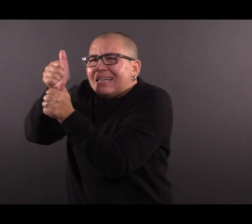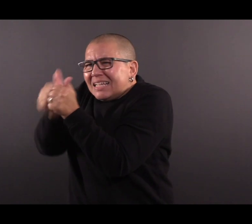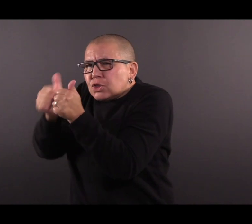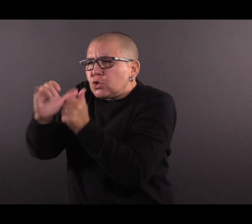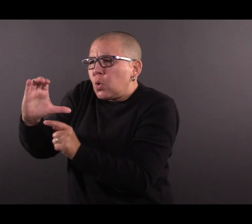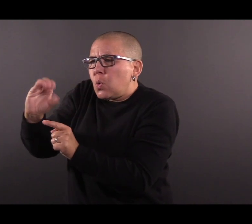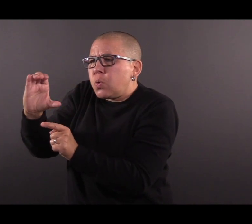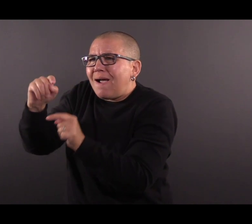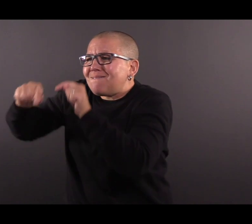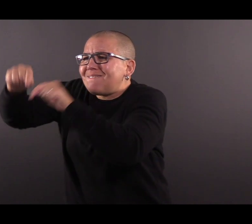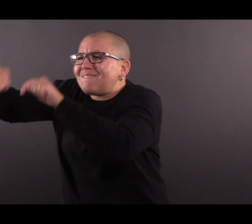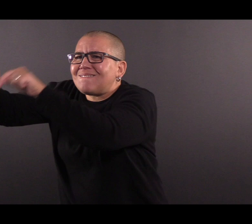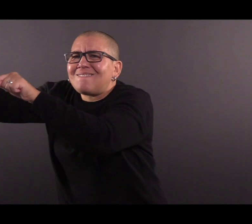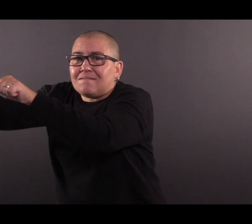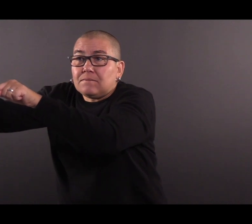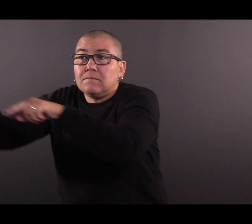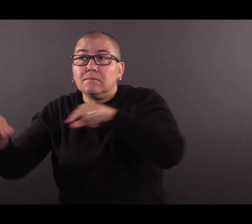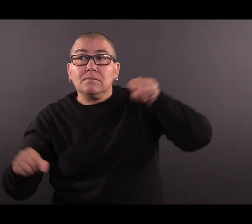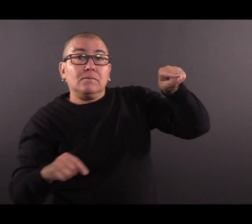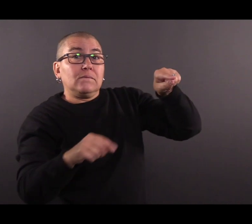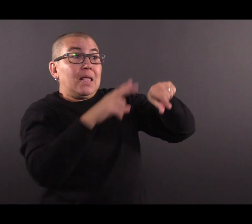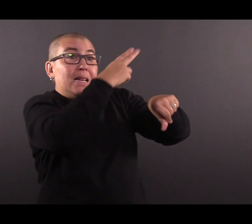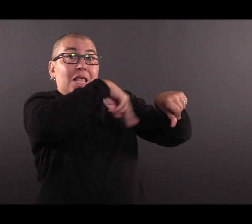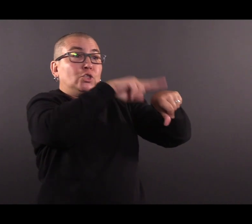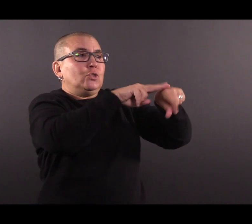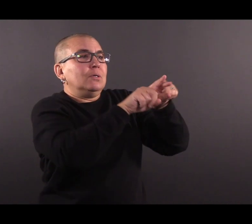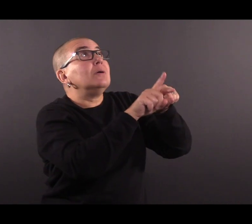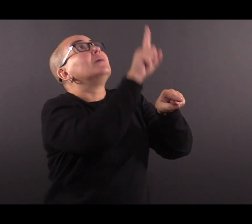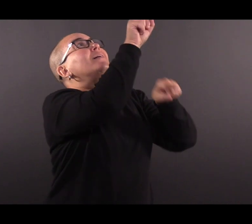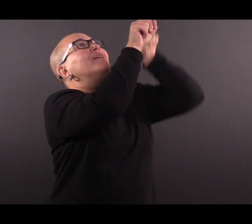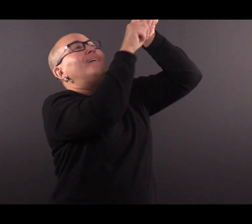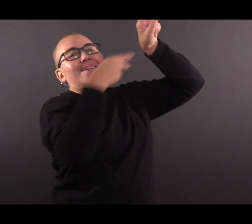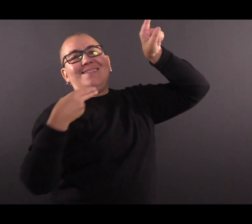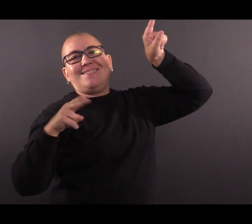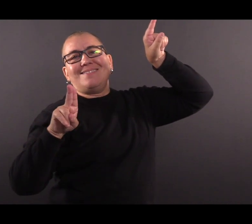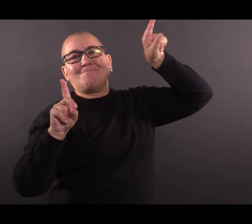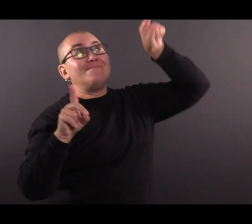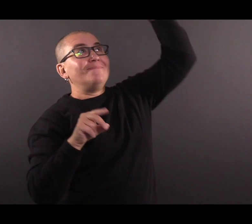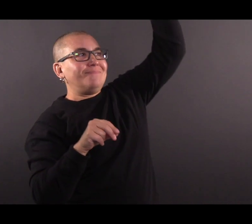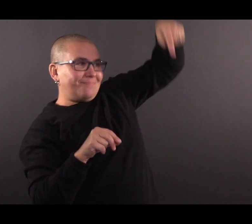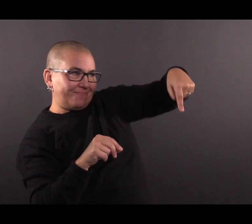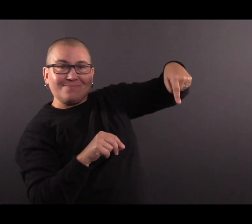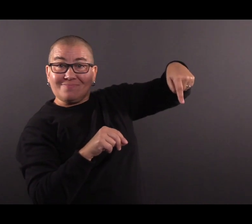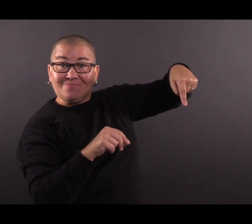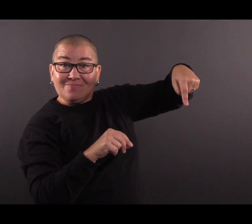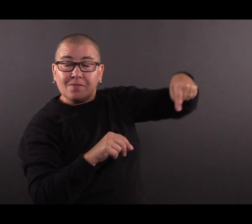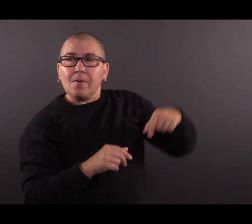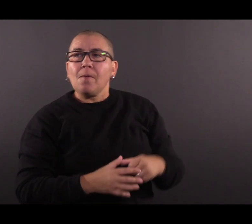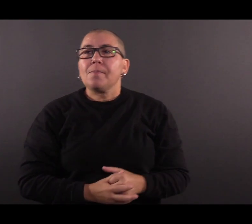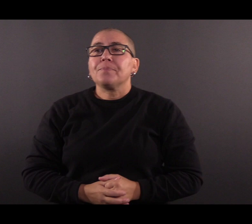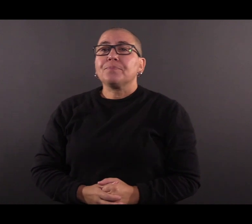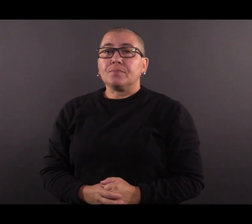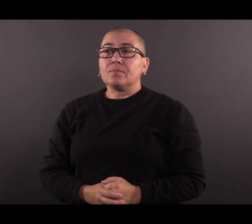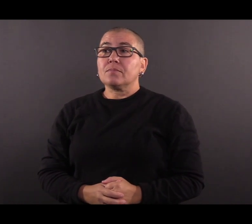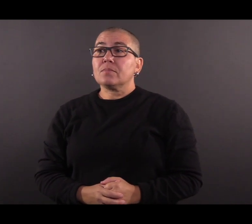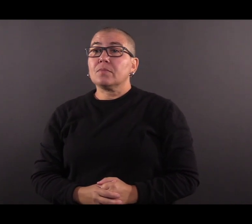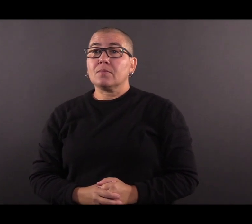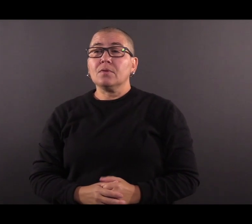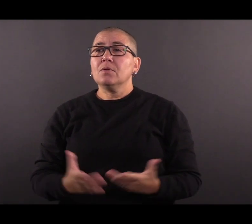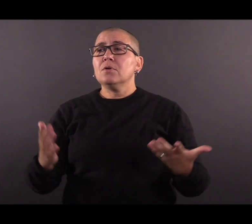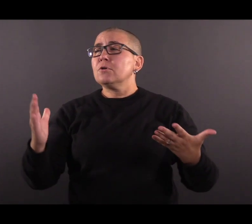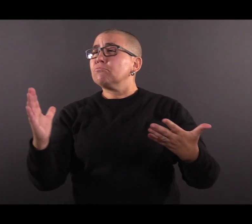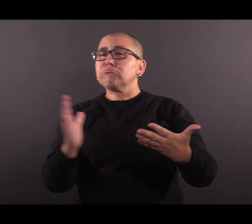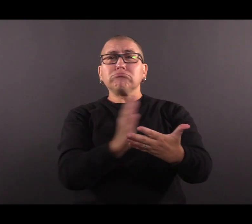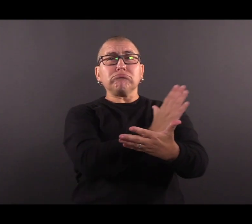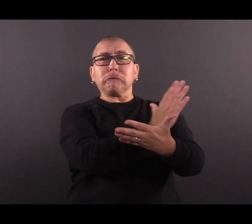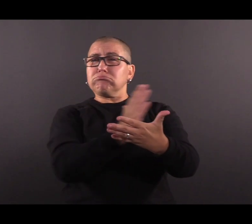national application process is overseen by HUD directly. The broad scope and basic requirements